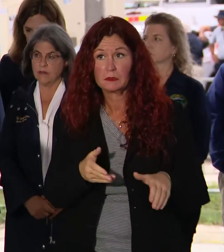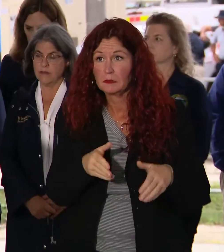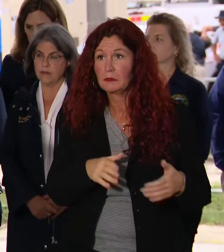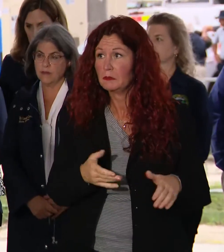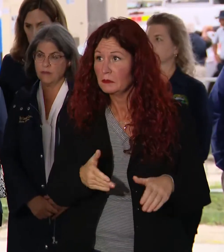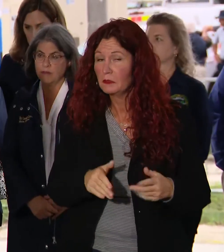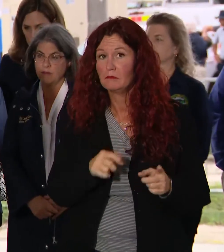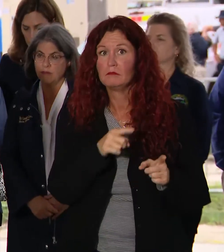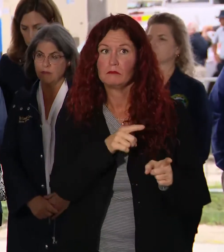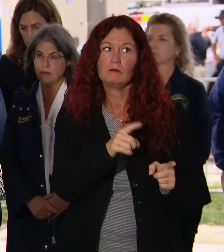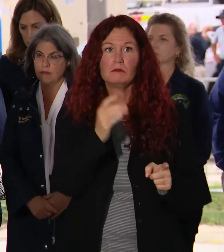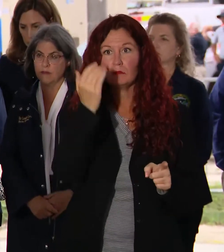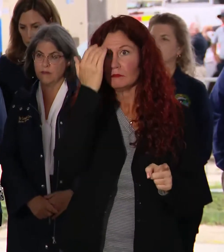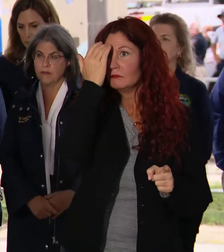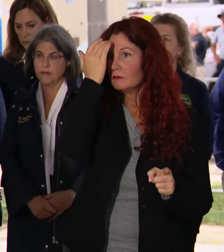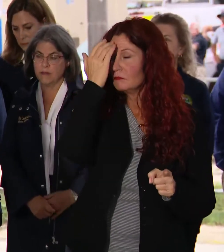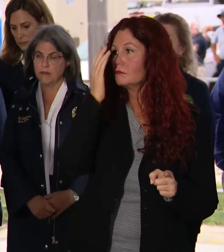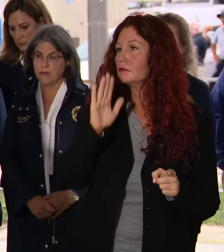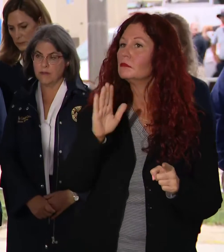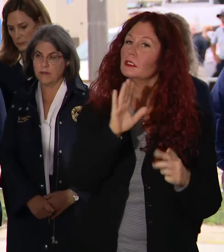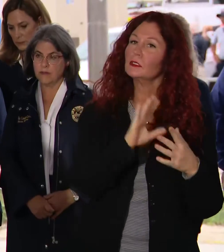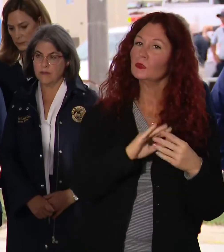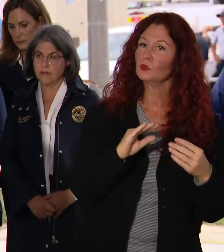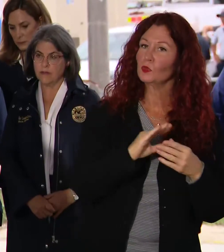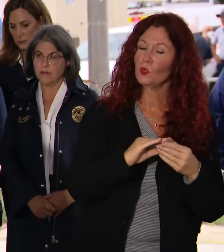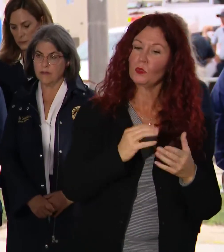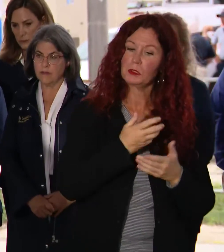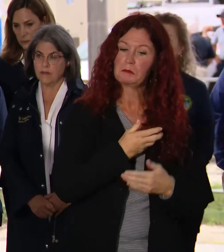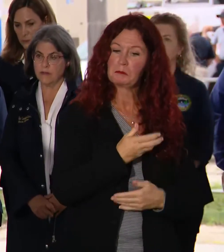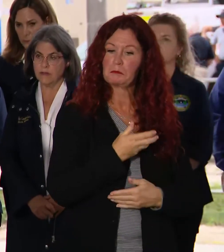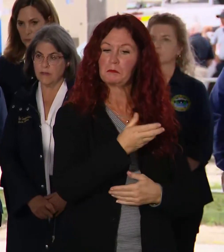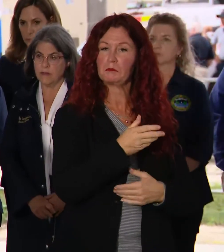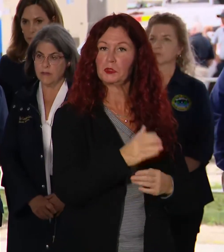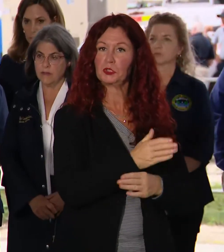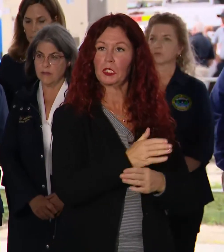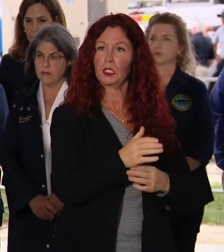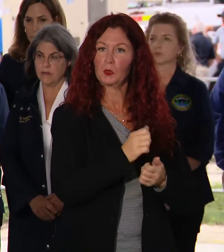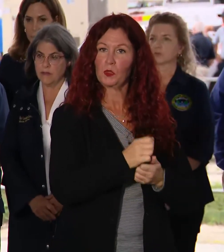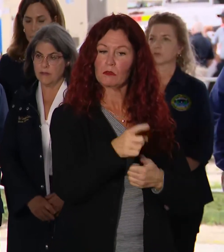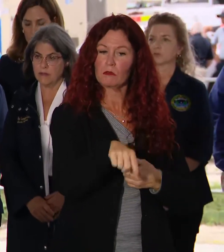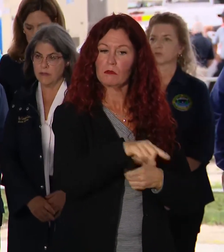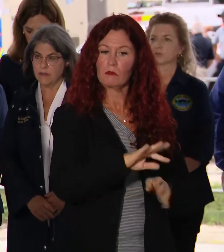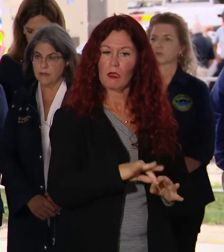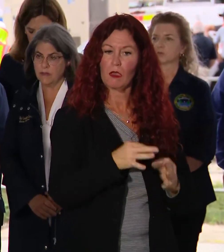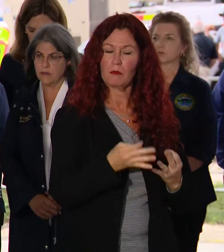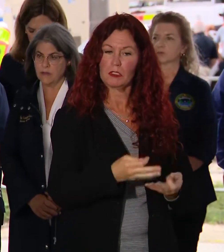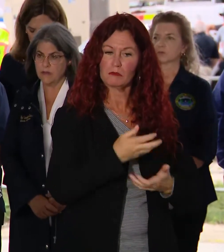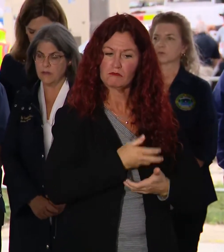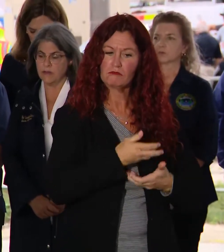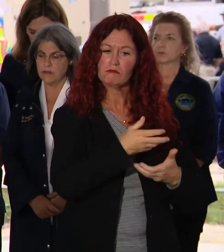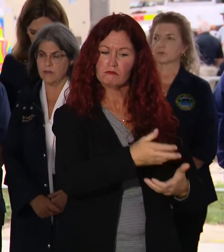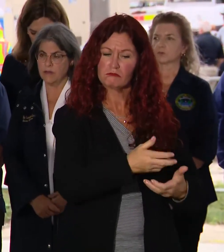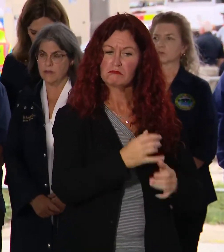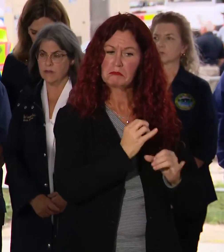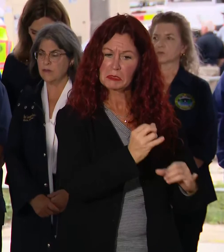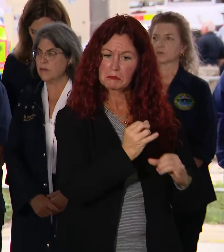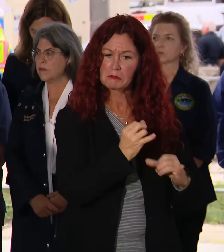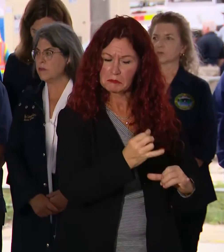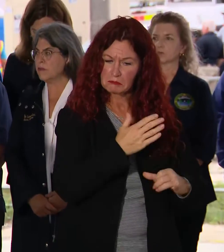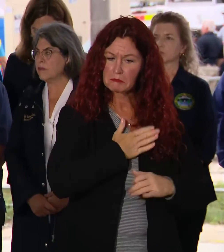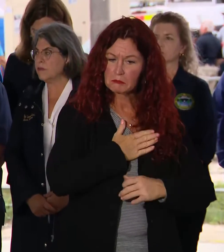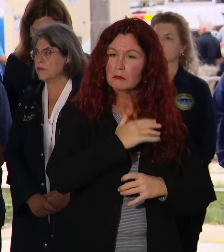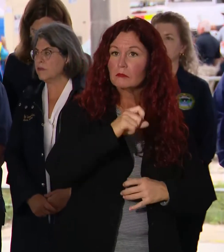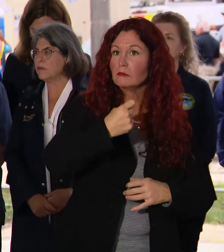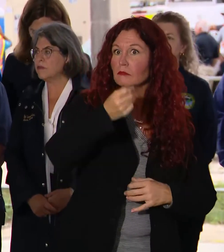with the families that were there to listen to him and who needed to hear